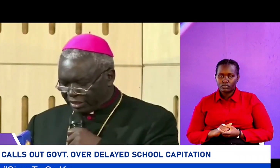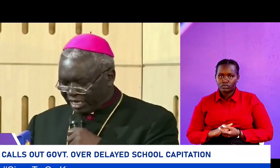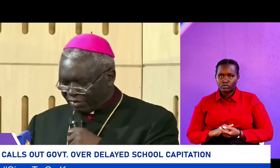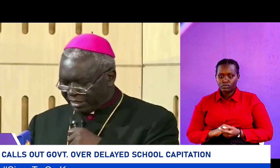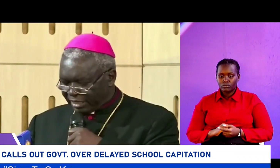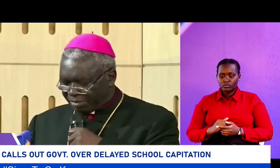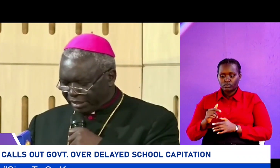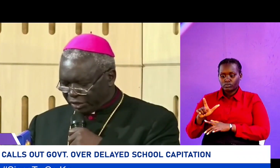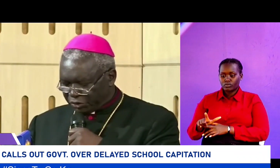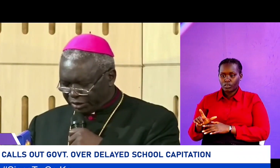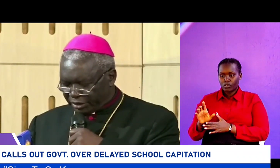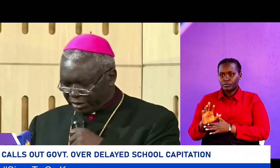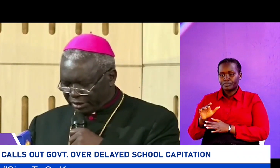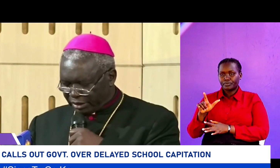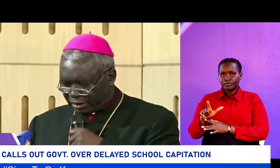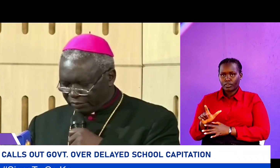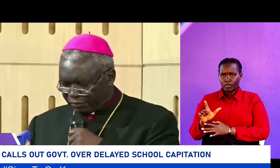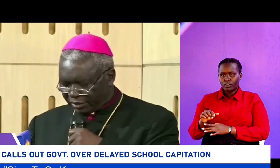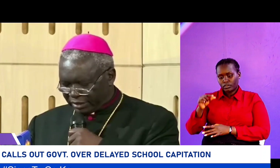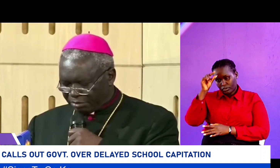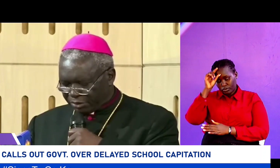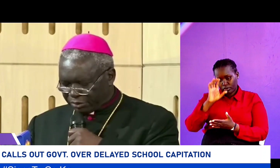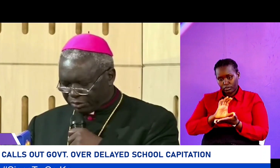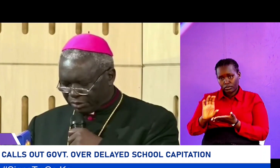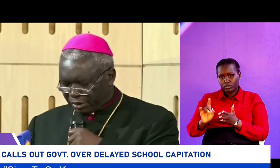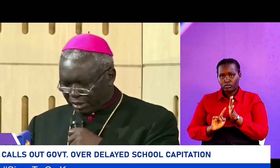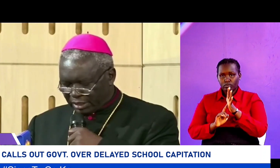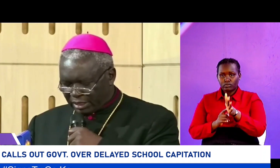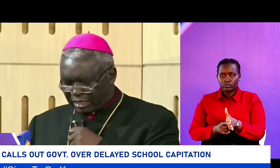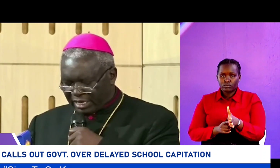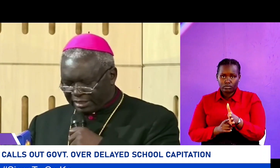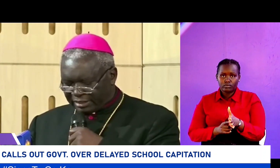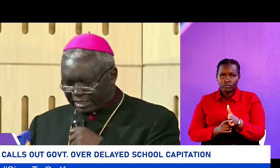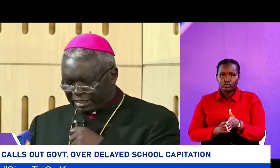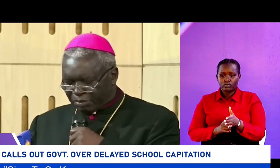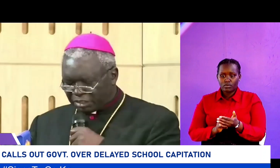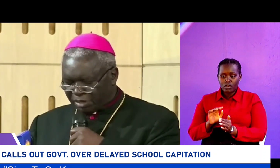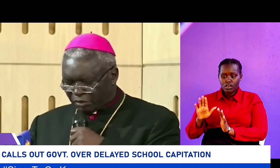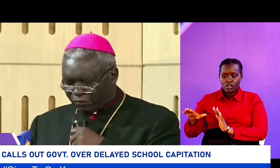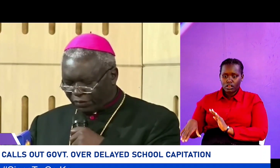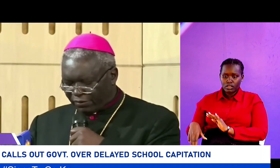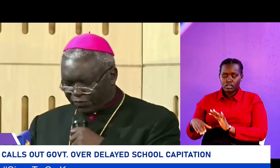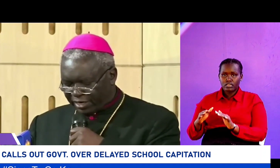Reduced government capitations, for example, delays in disbursement of